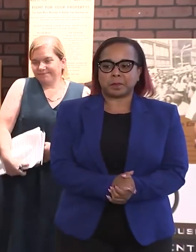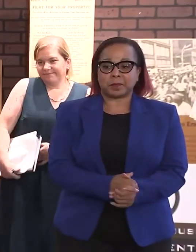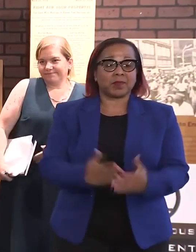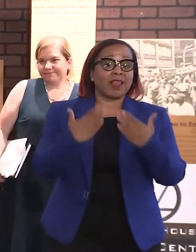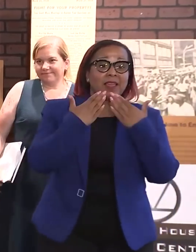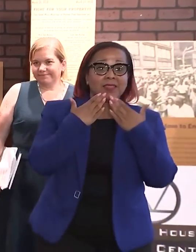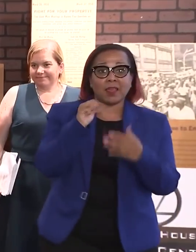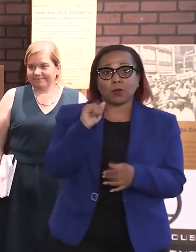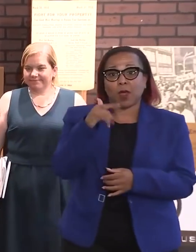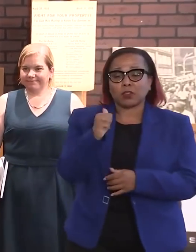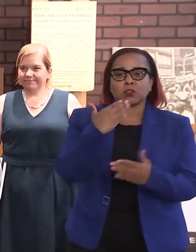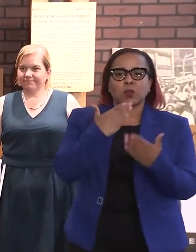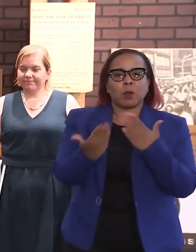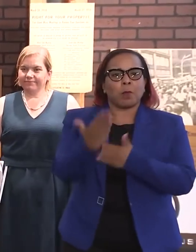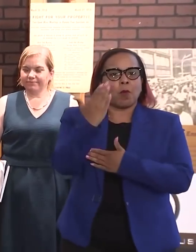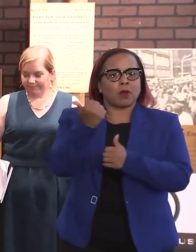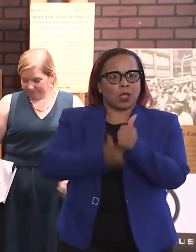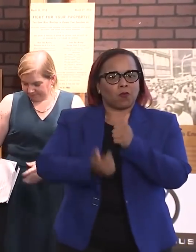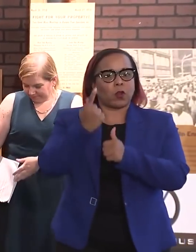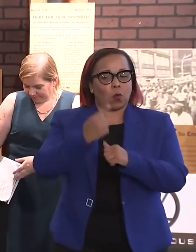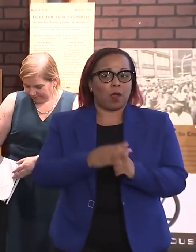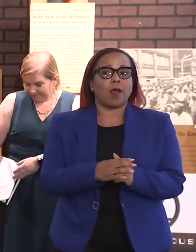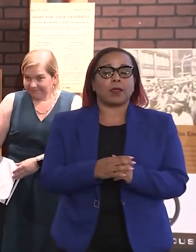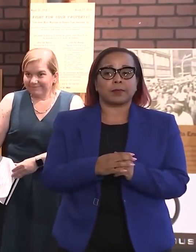Thank you, Aisha, and good morning, everyone.